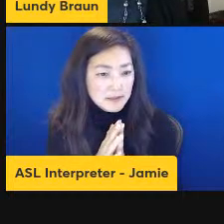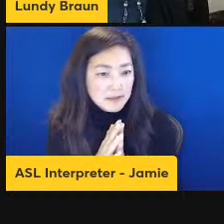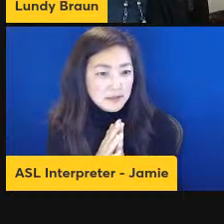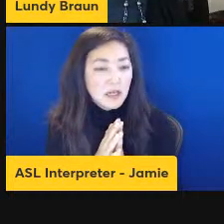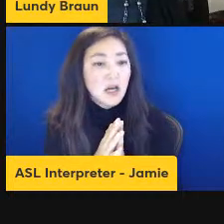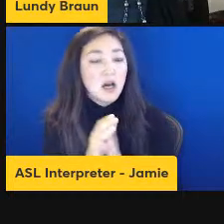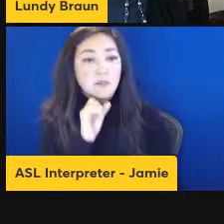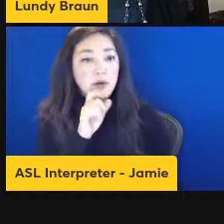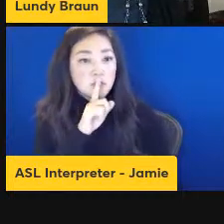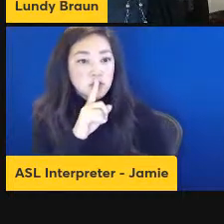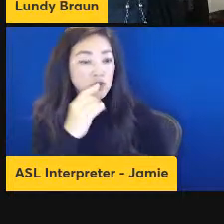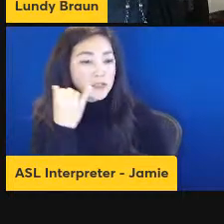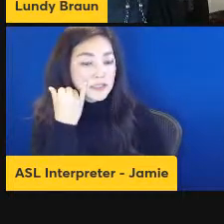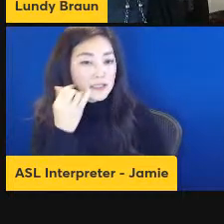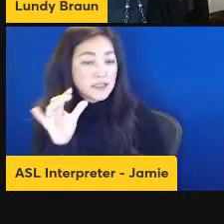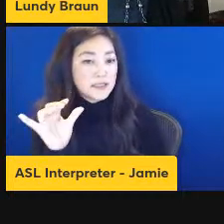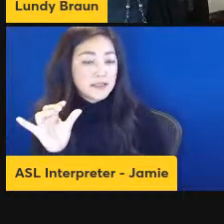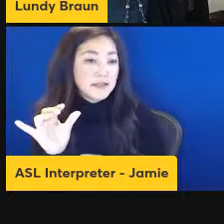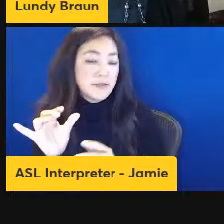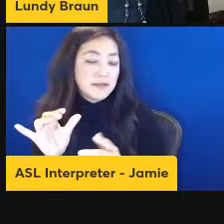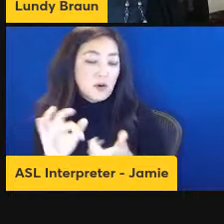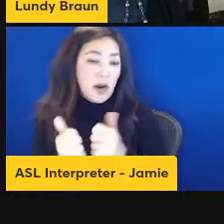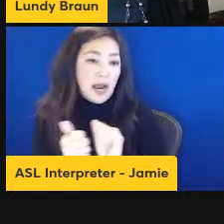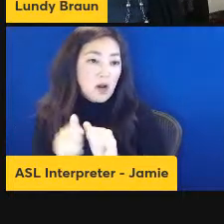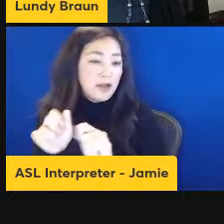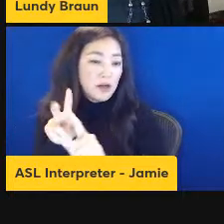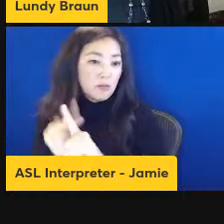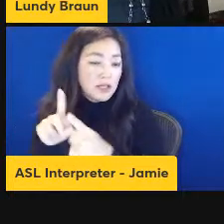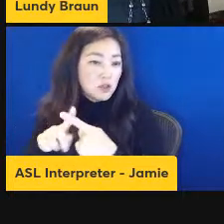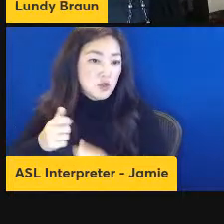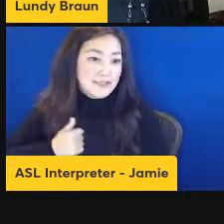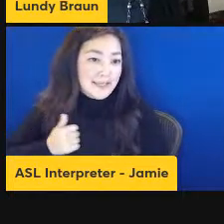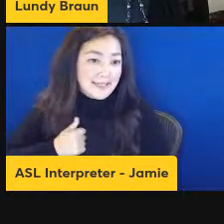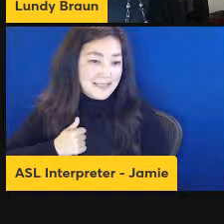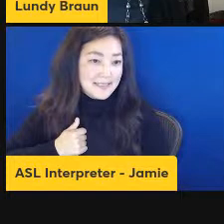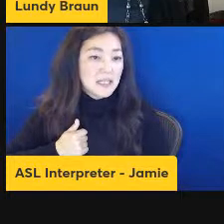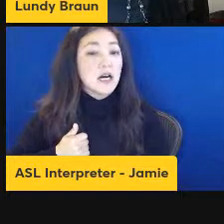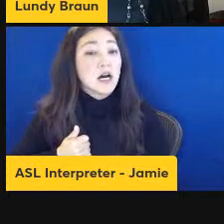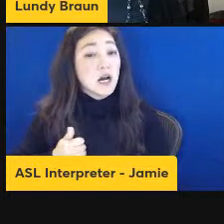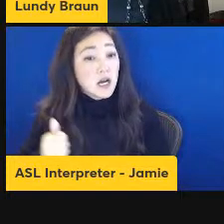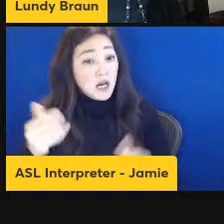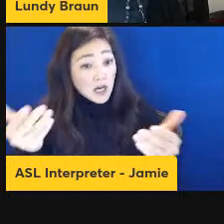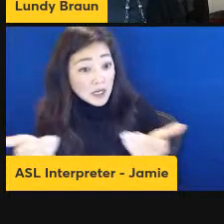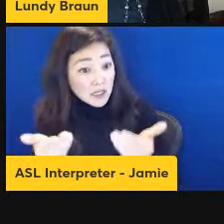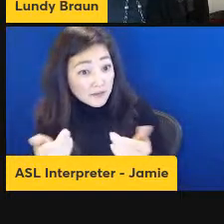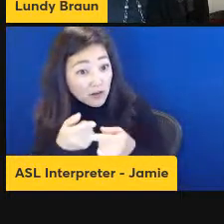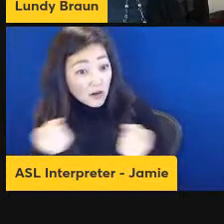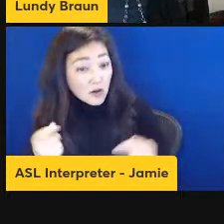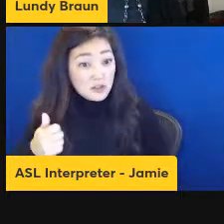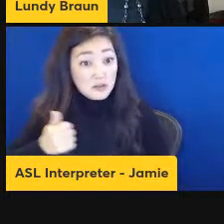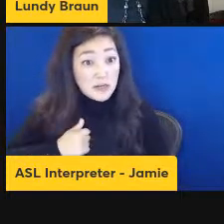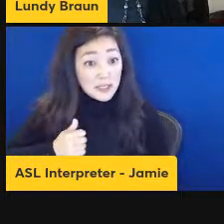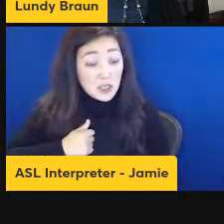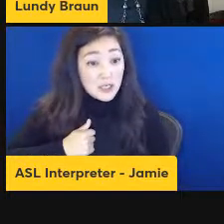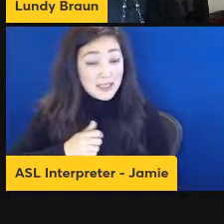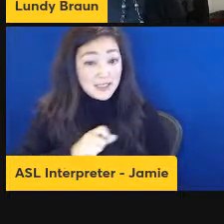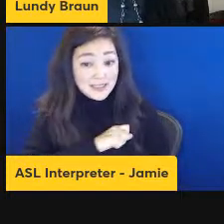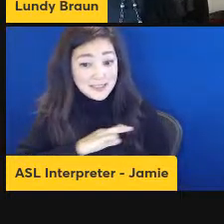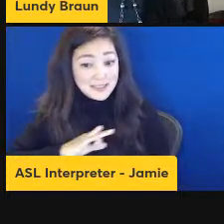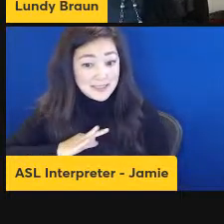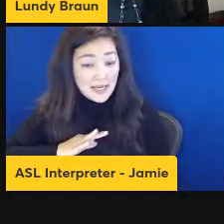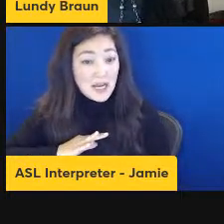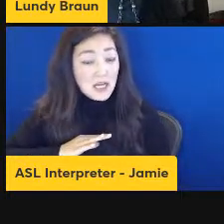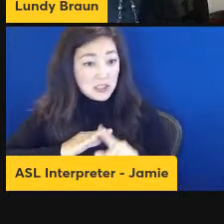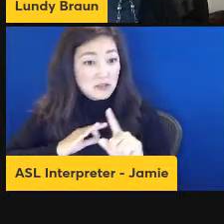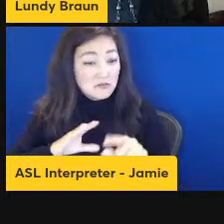don't presume to speak about the Canadian context. In fact, I invite all my Canadian colleagues to